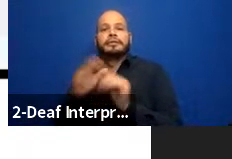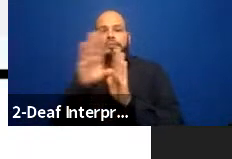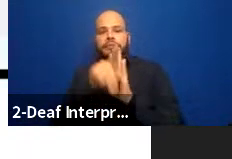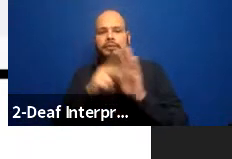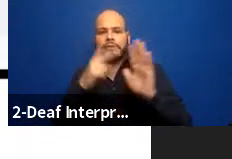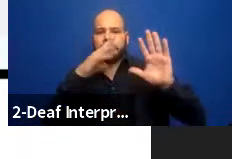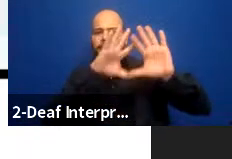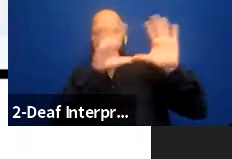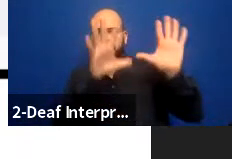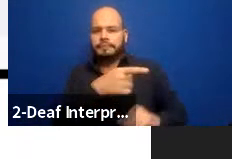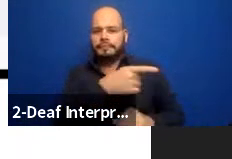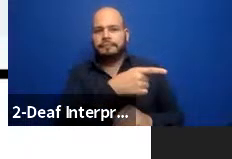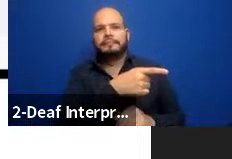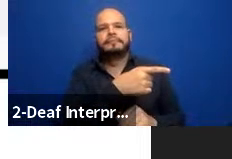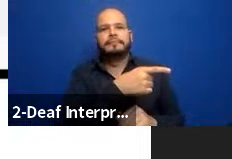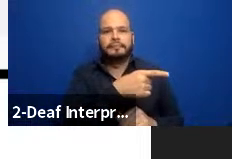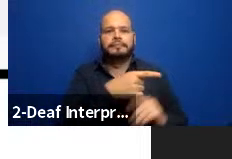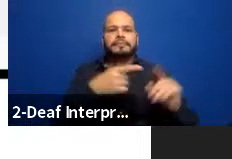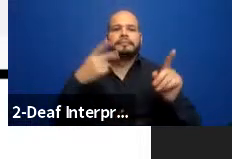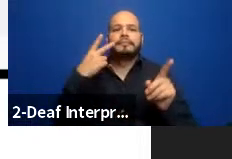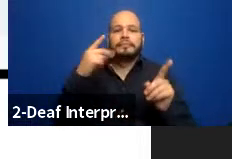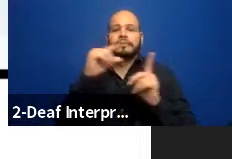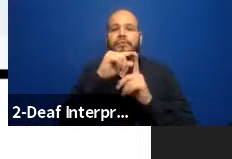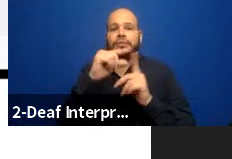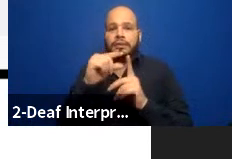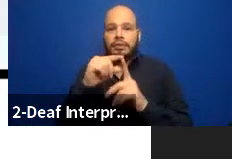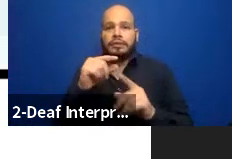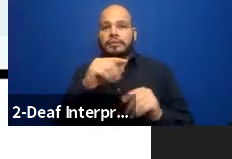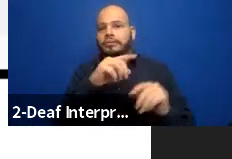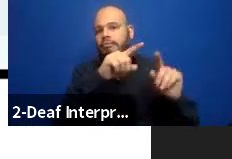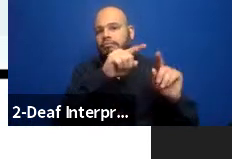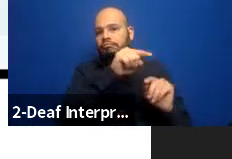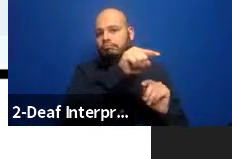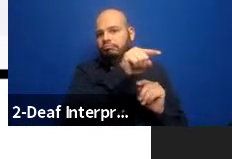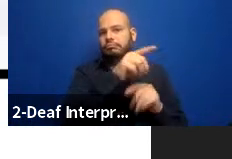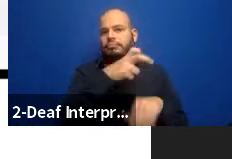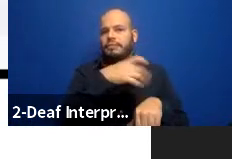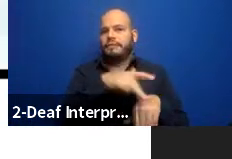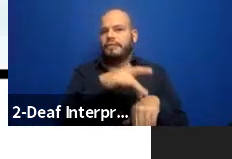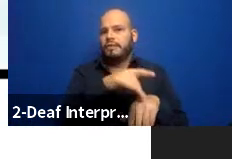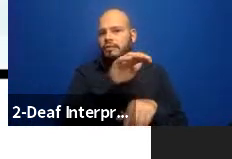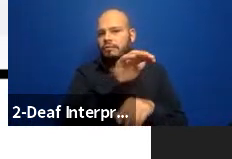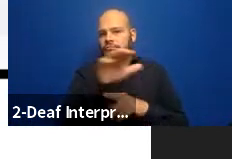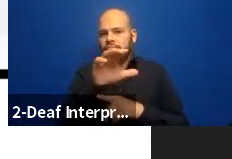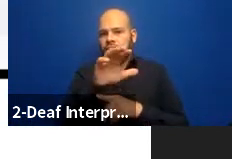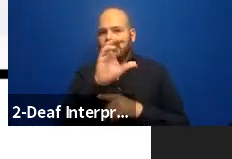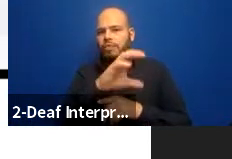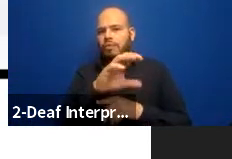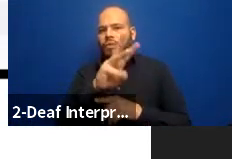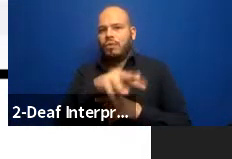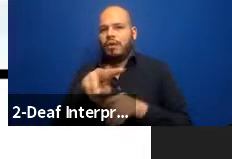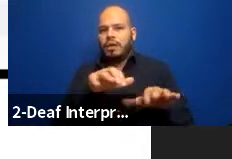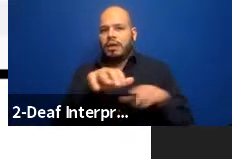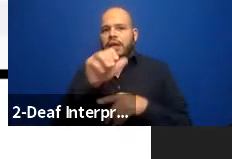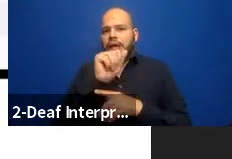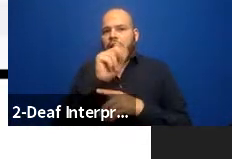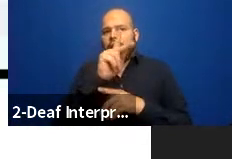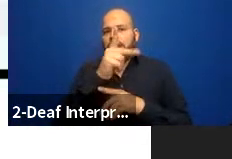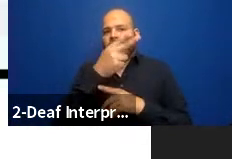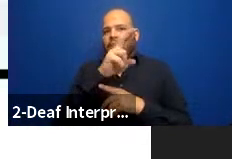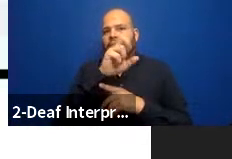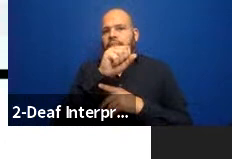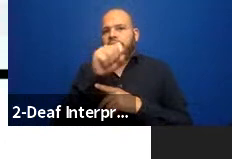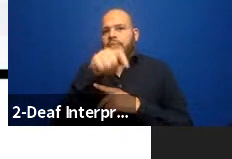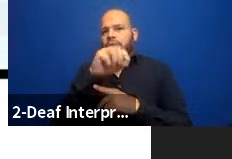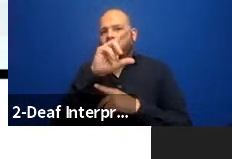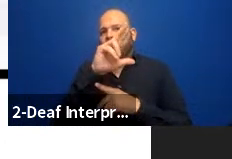akpress.org and the QR code. The cover depicts a person with a dark brown skin, a short brown Afro hairstyle, Black